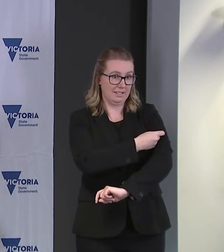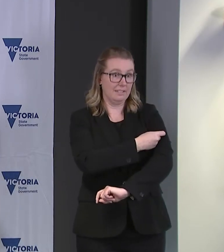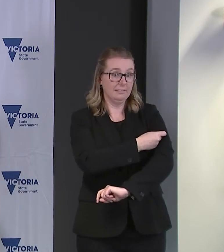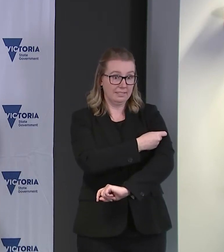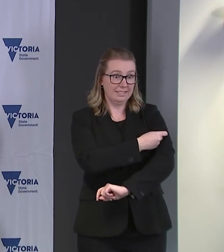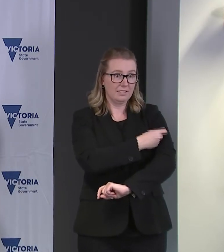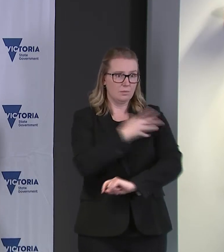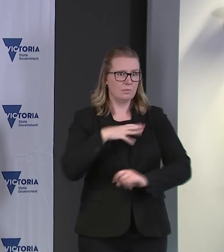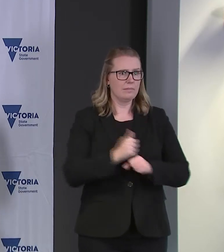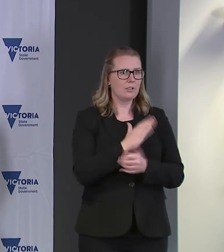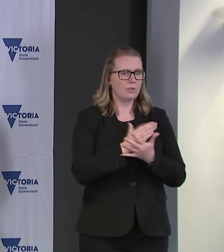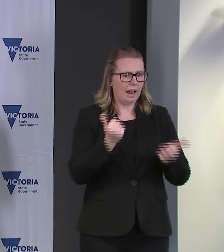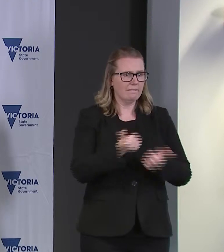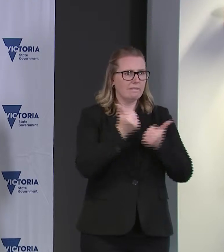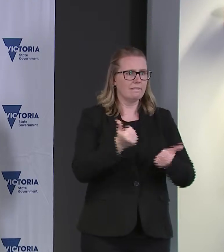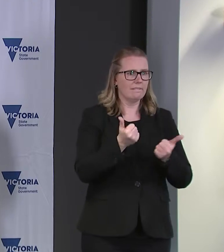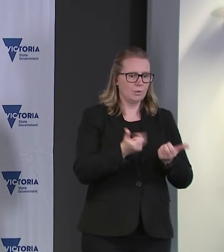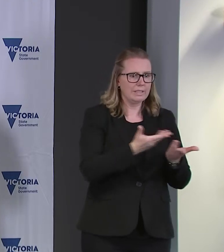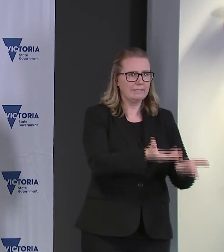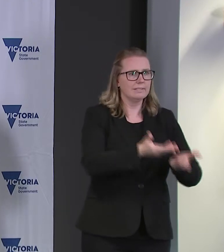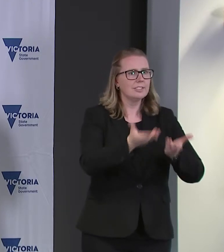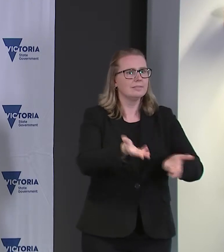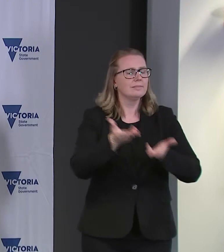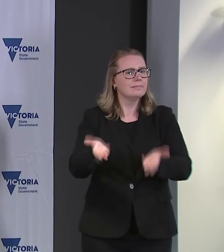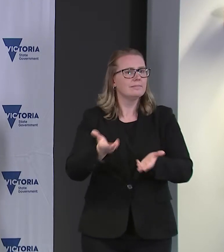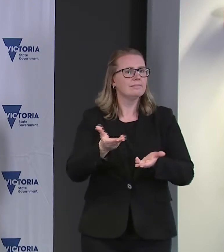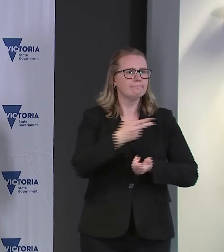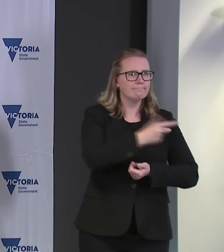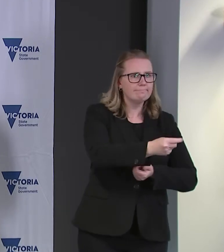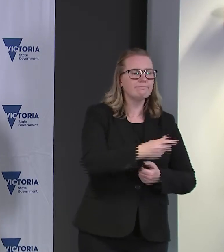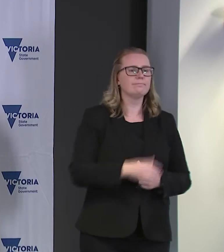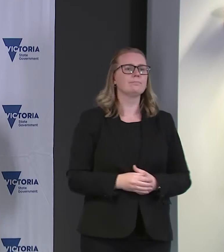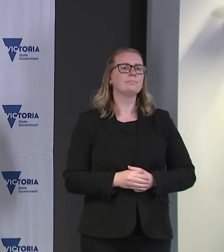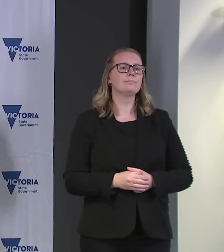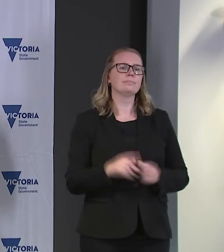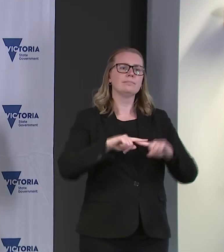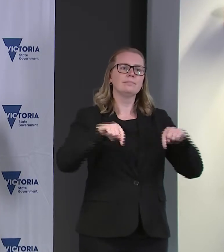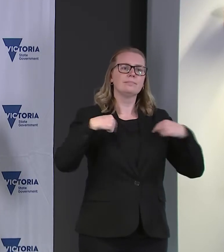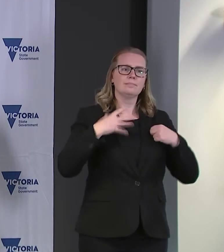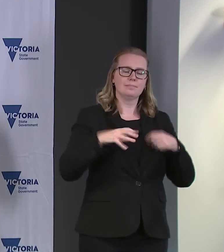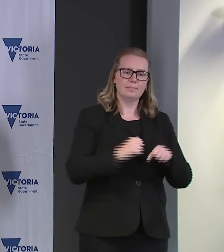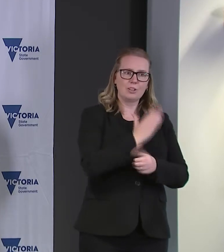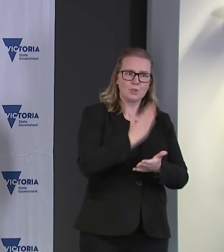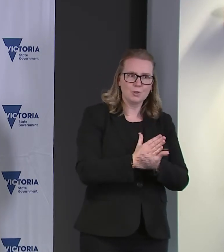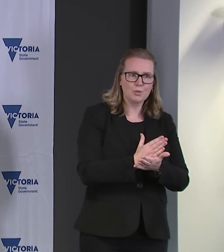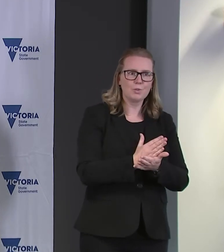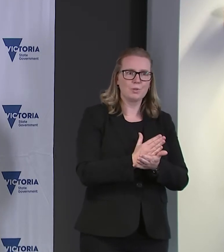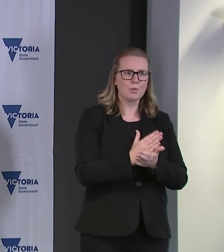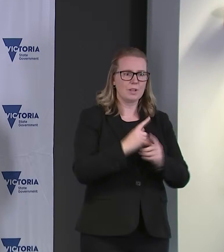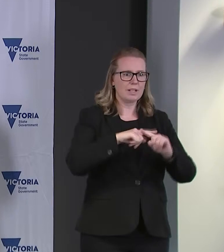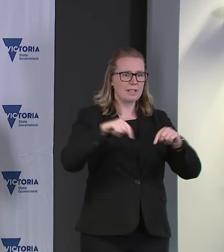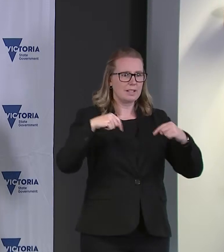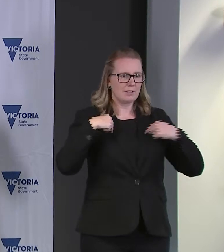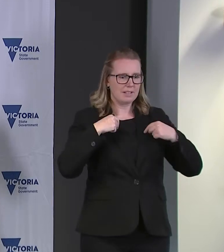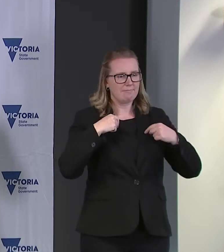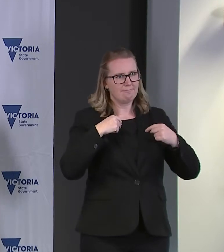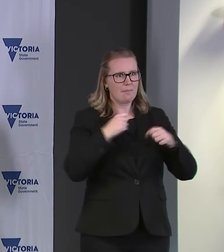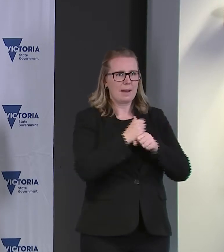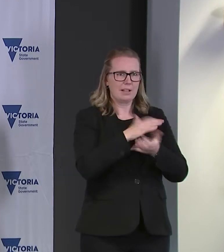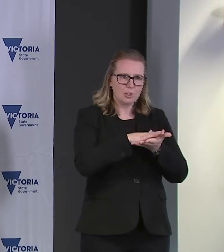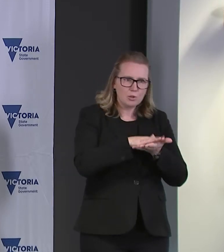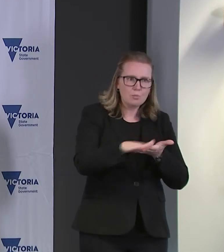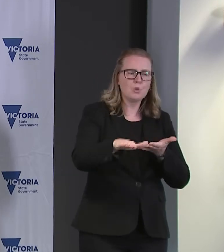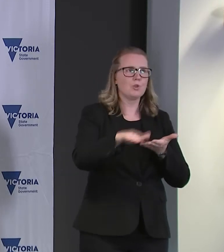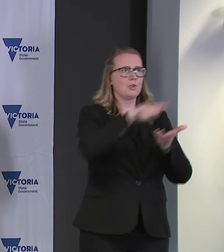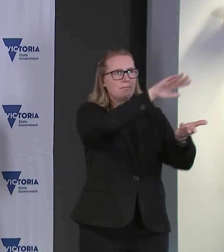vaccine here in Victoria. So we want to make sure that we iron out that bumpiness to the greatest extent